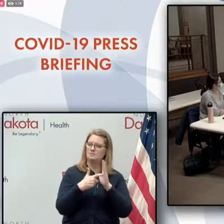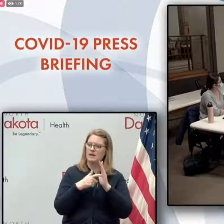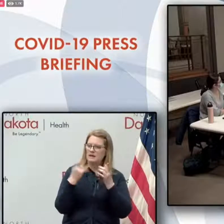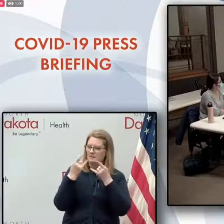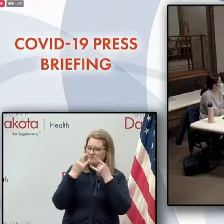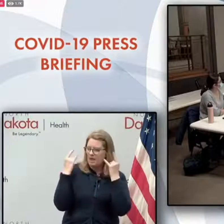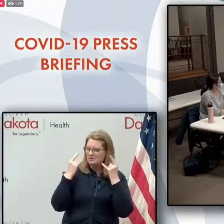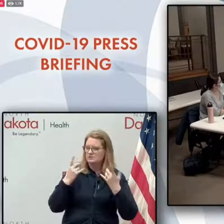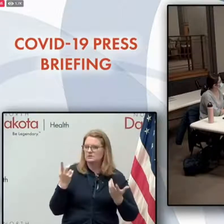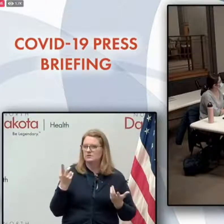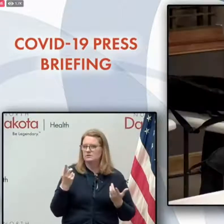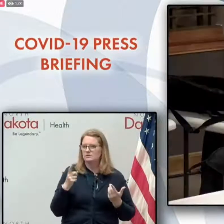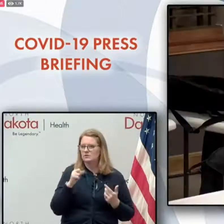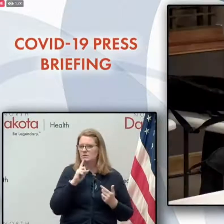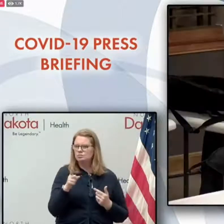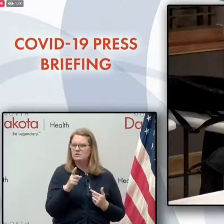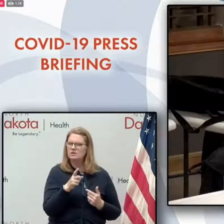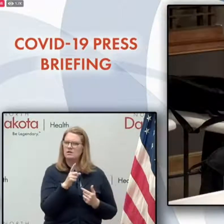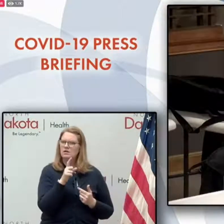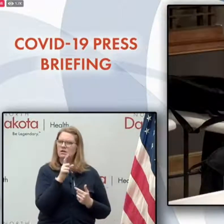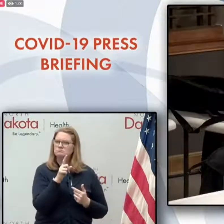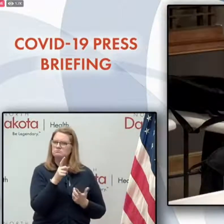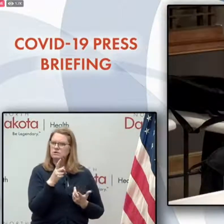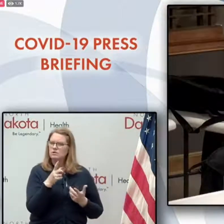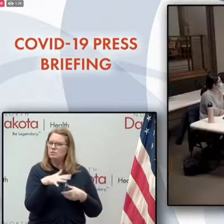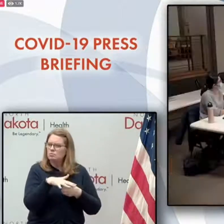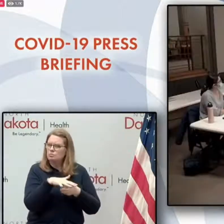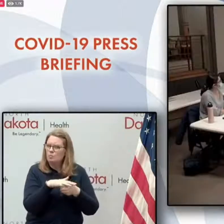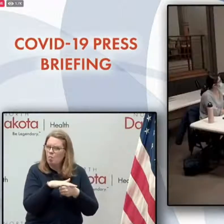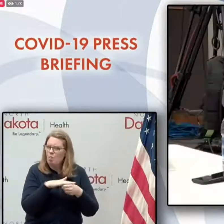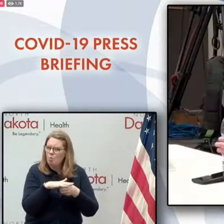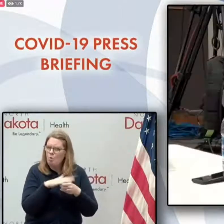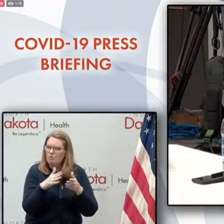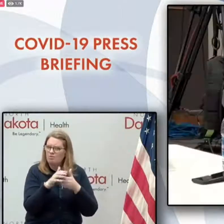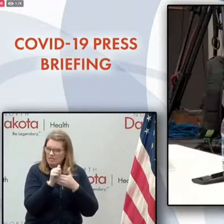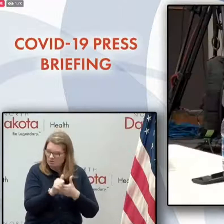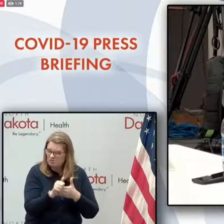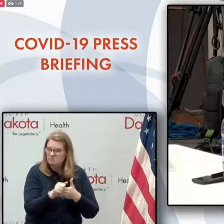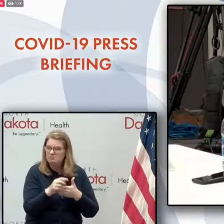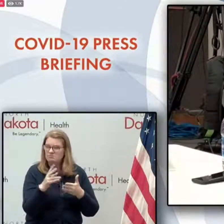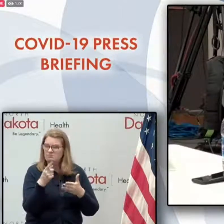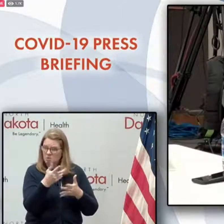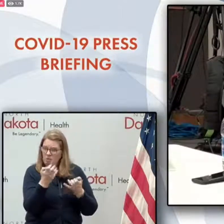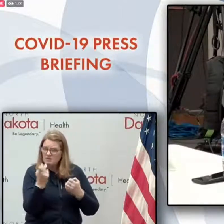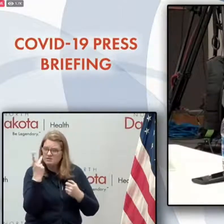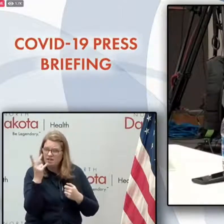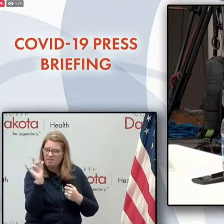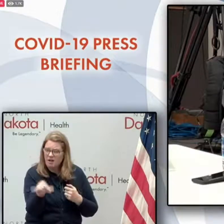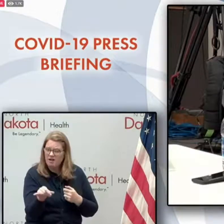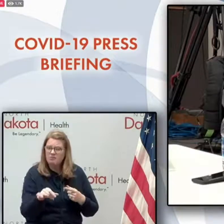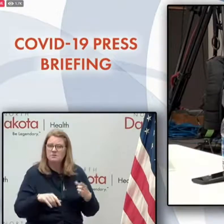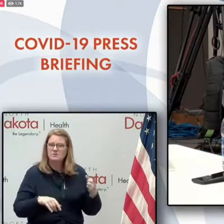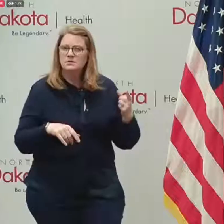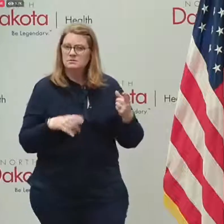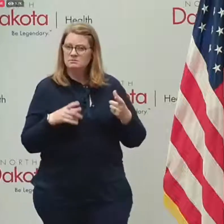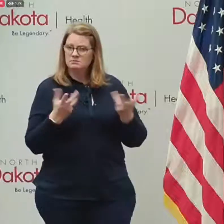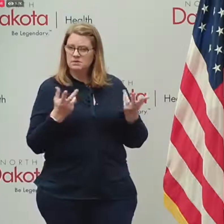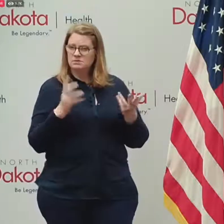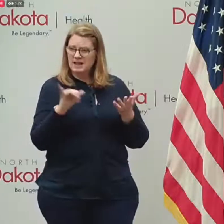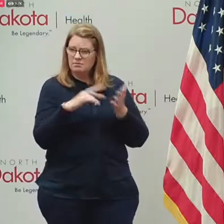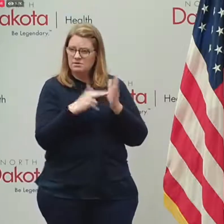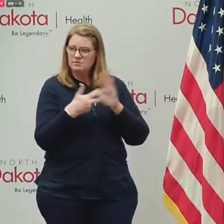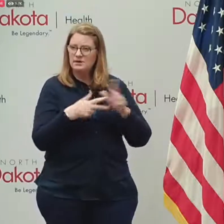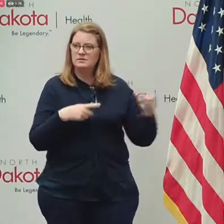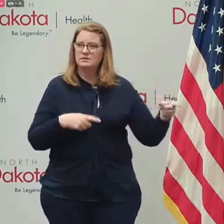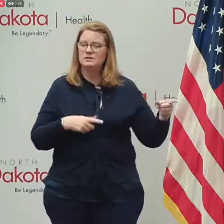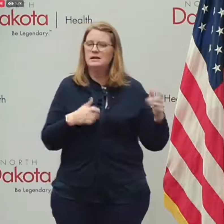that kind of what you're wanting to see when you say that you want local leaders to step up and take charge? Well, I think that each community's